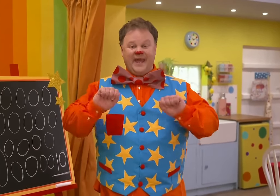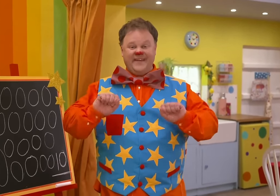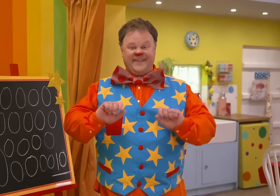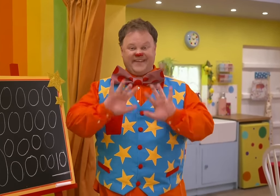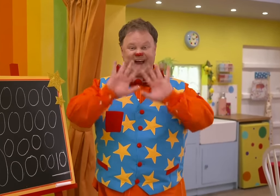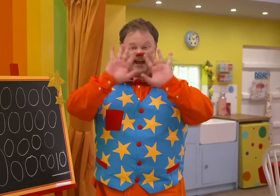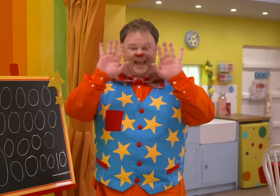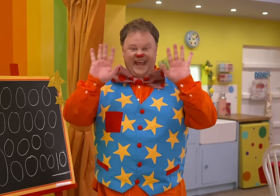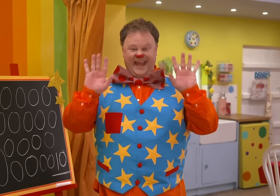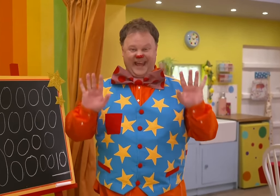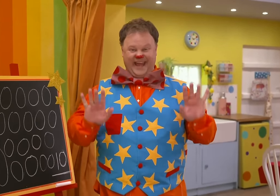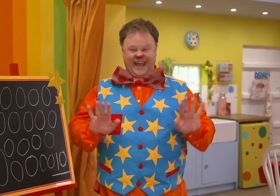Shiny!